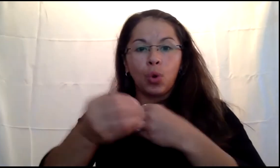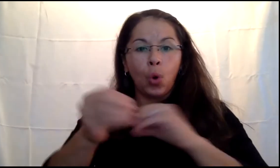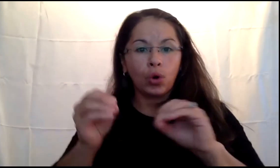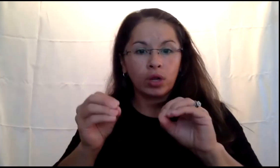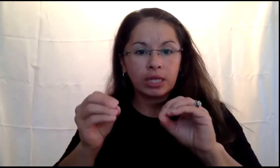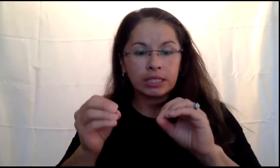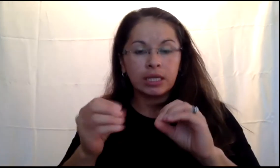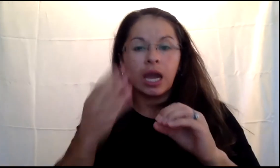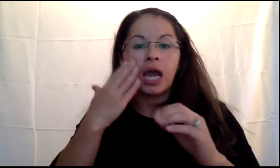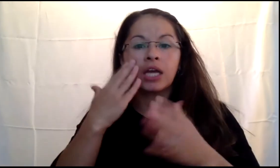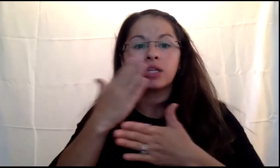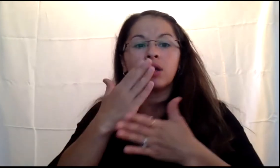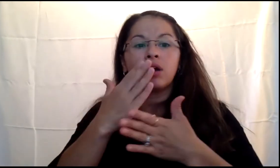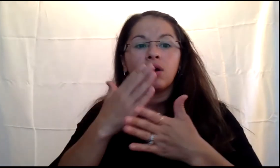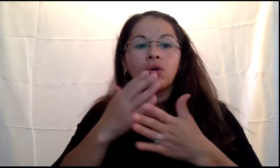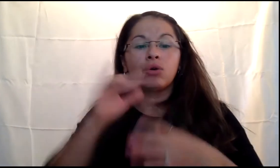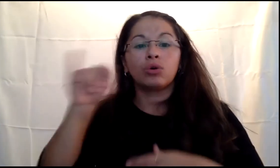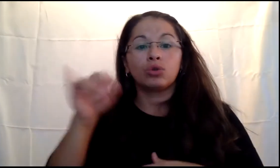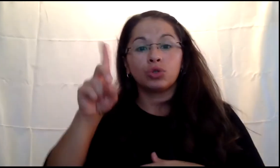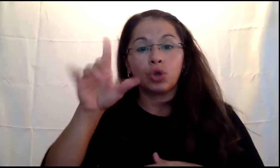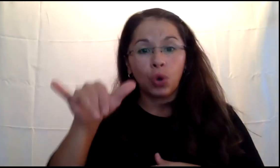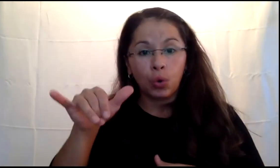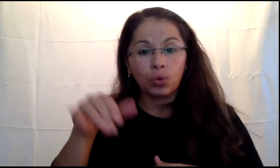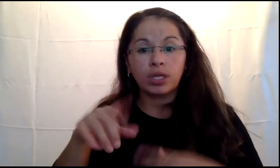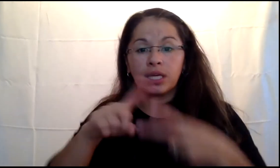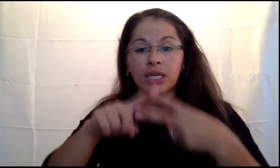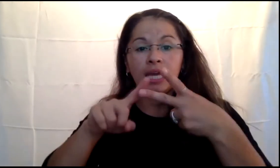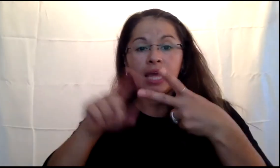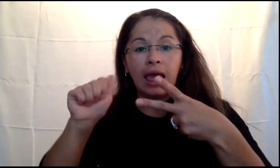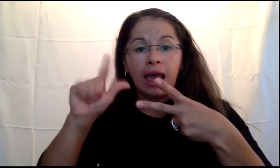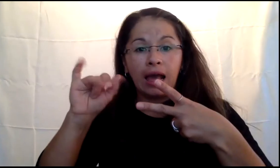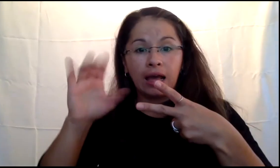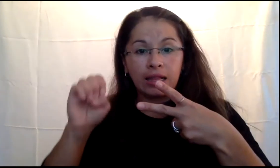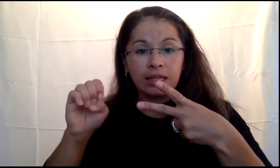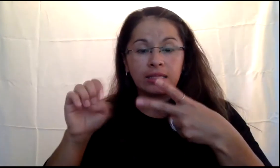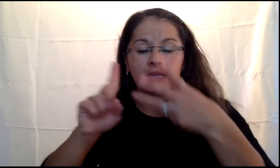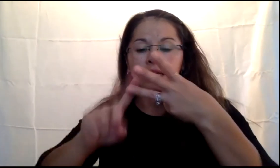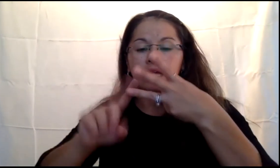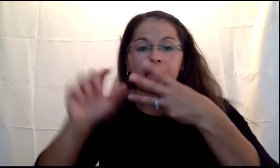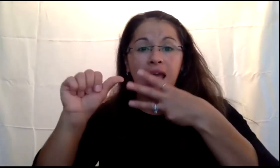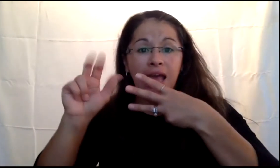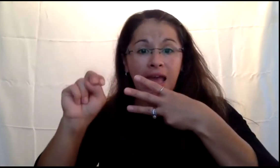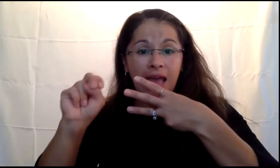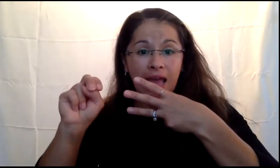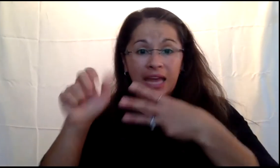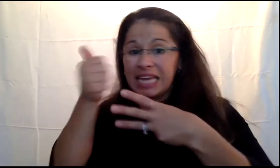student organizations, or Alice or Anne, if you've worked with students who have gone to campuses that have had a really strong presence, if you could speak to